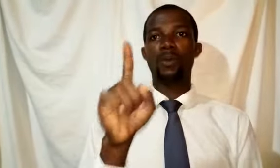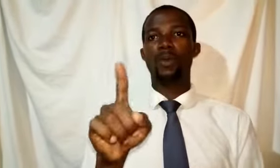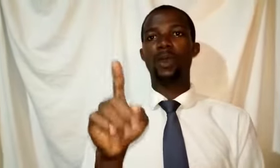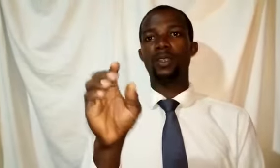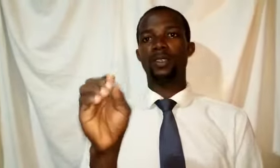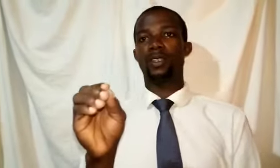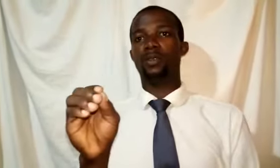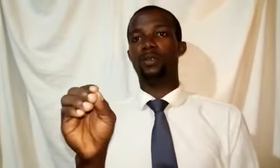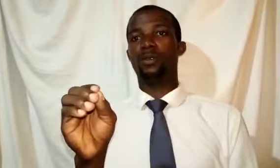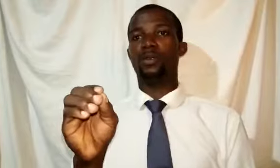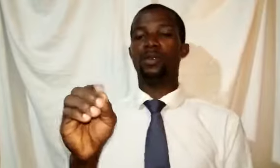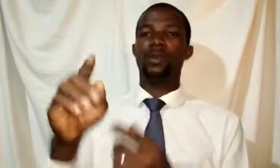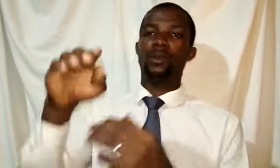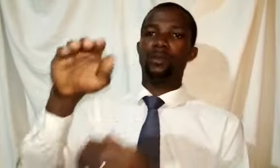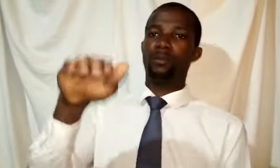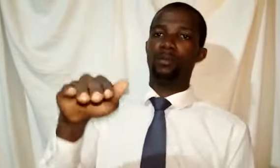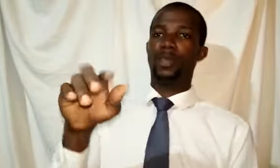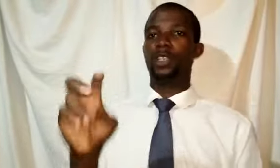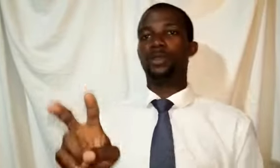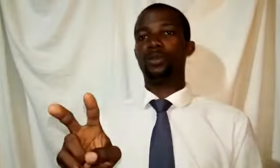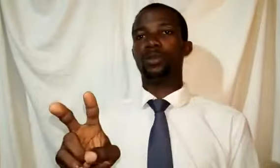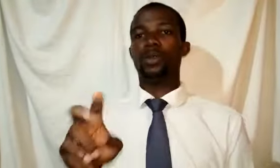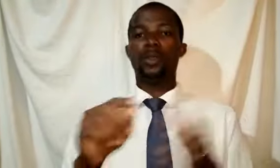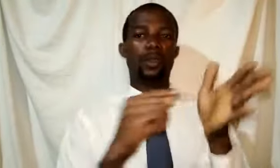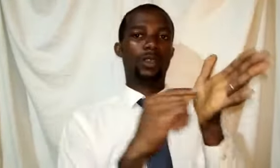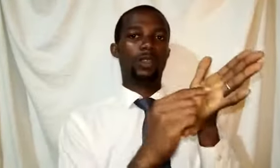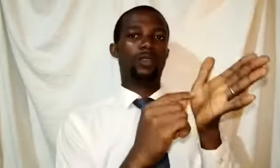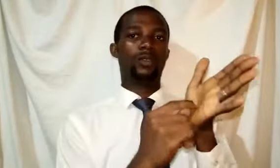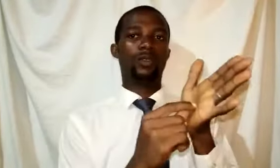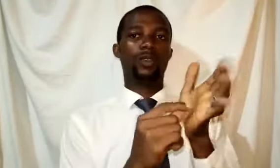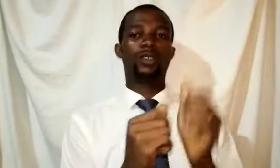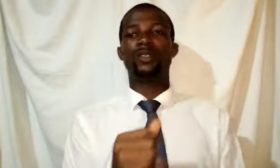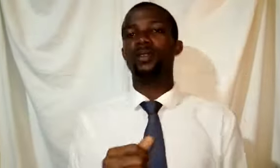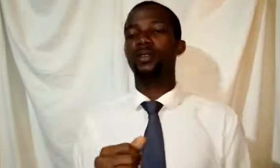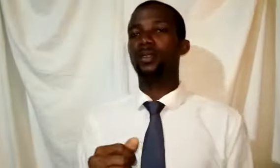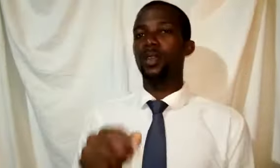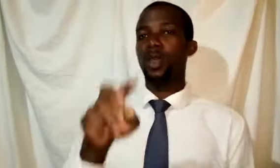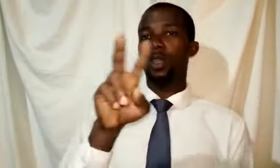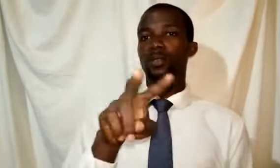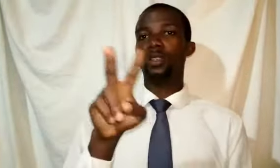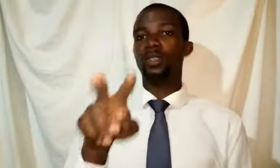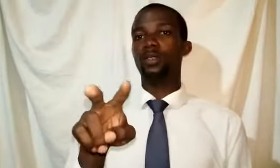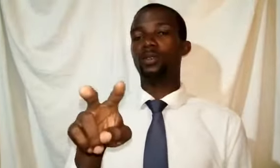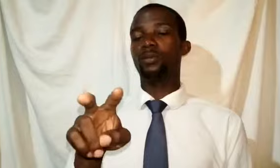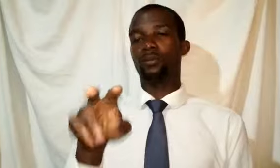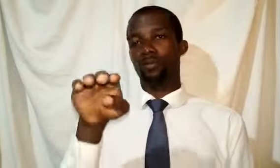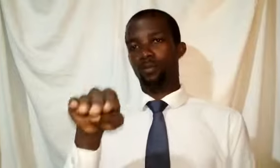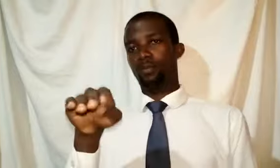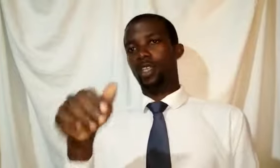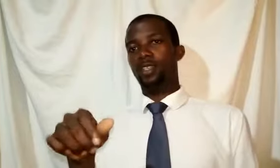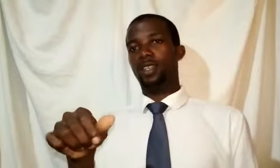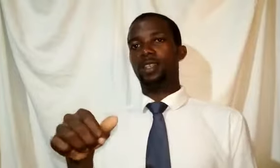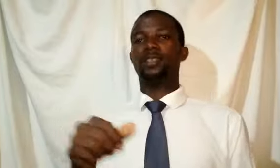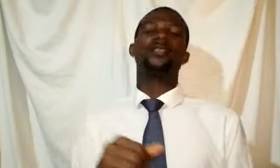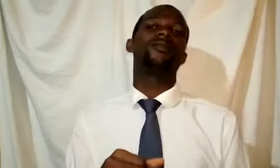10110 base 2 equals 22 base 10.